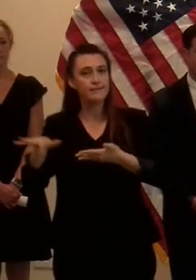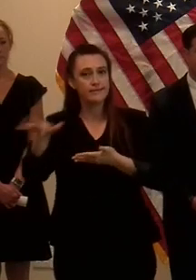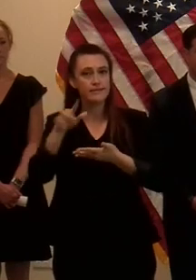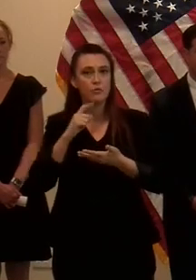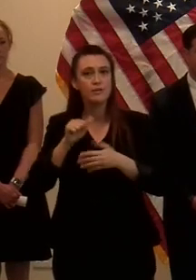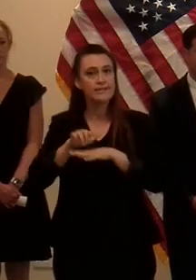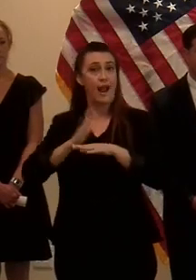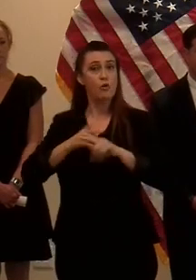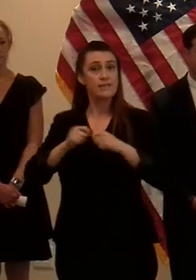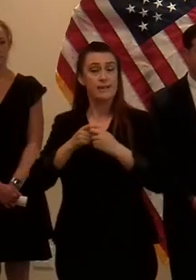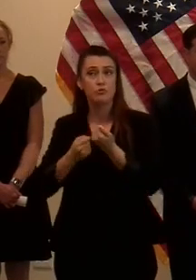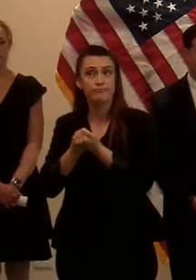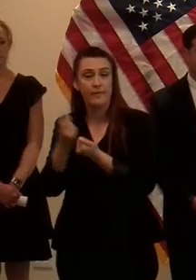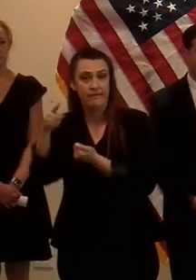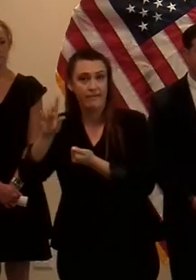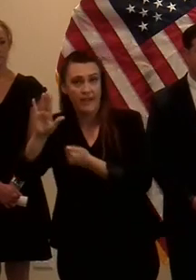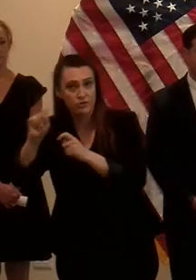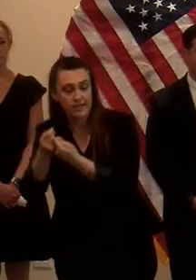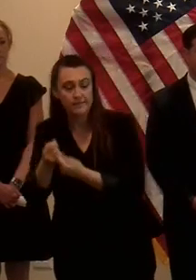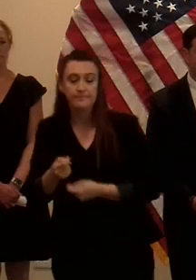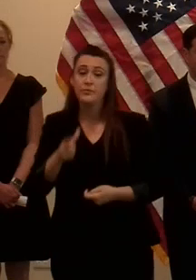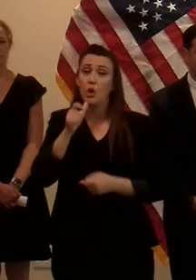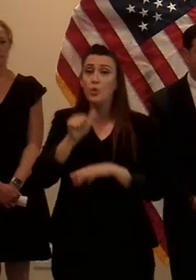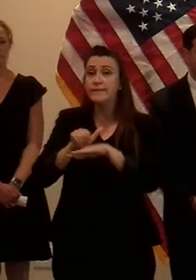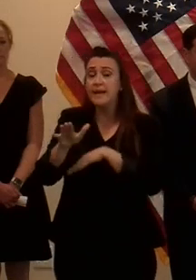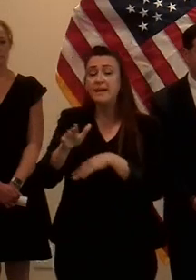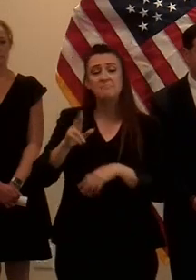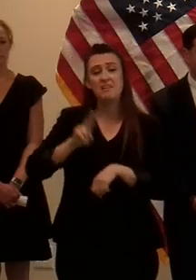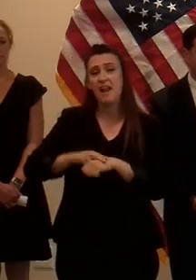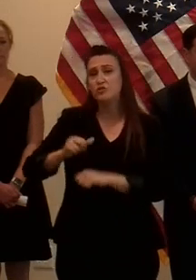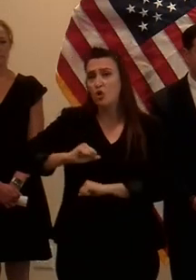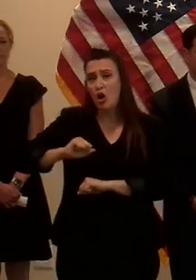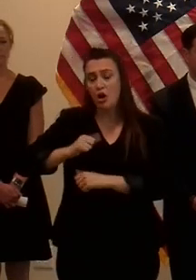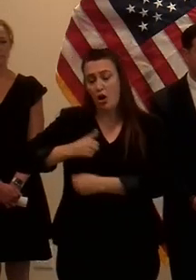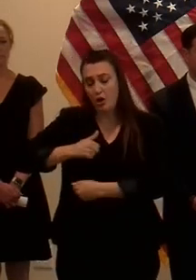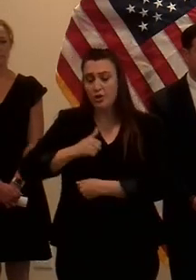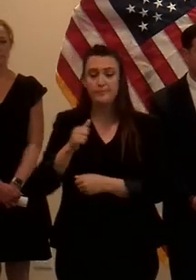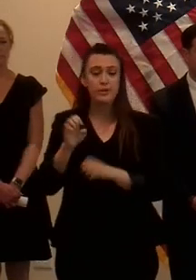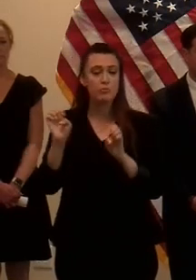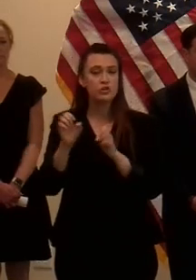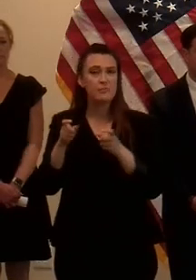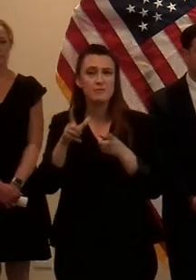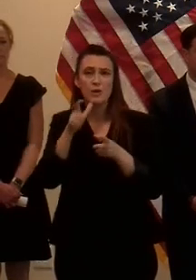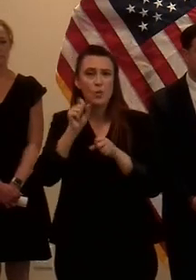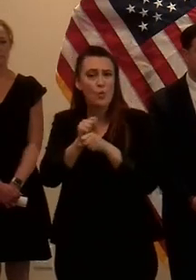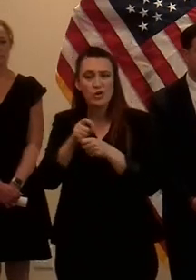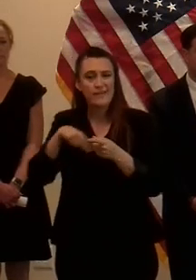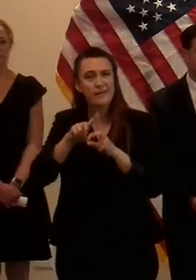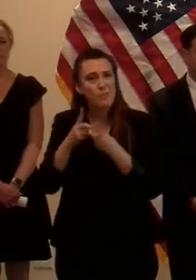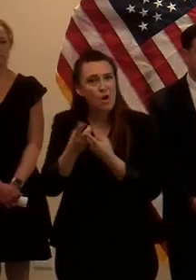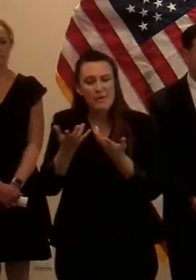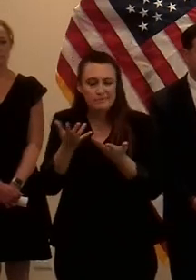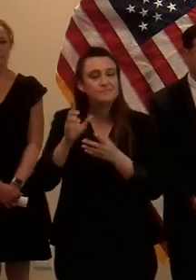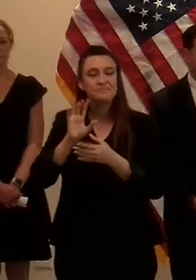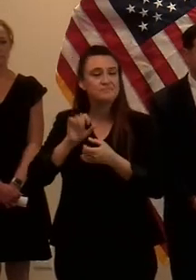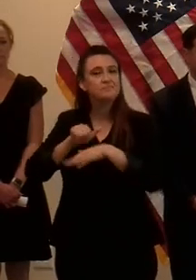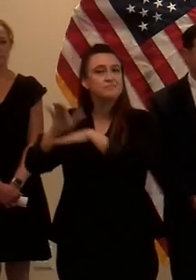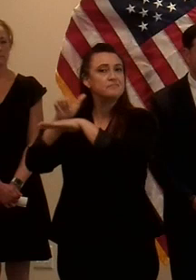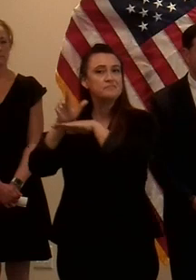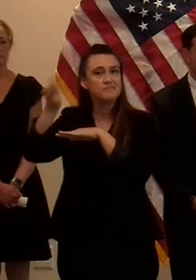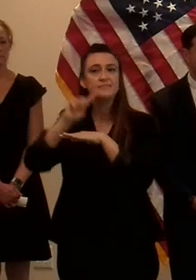that team is comprised of National Guardsmen as well as emergency management professionals, synchronizing the whole of government and whole of